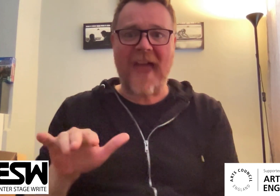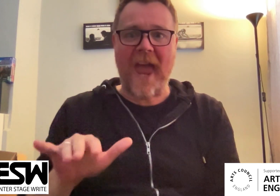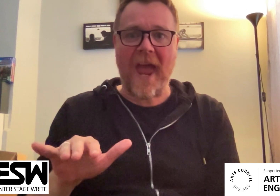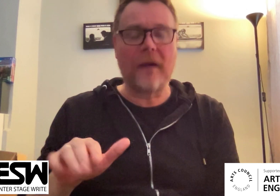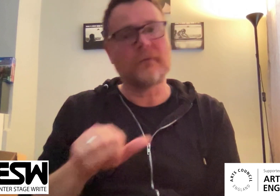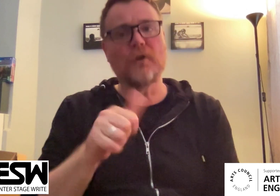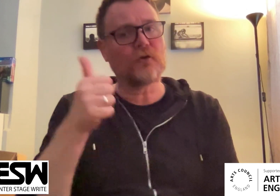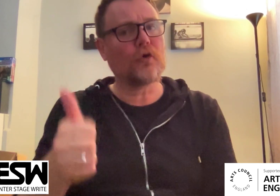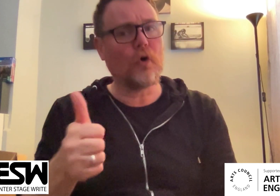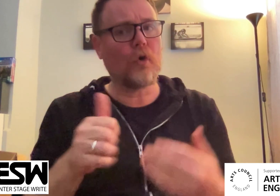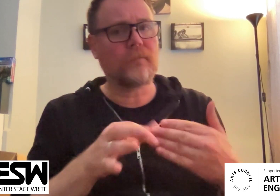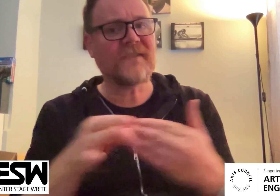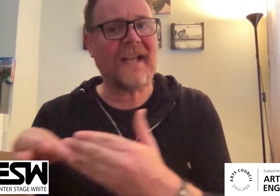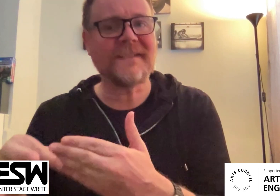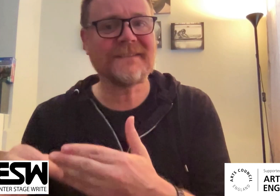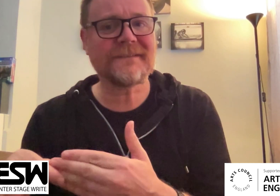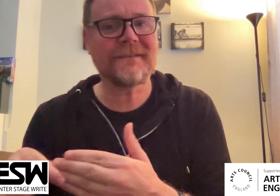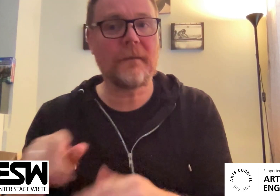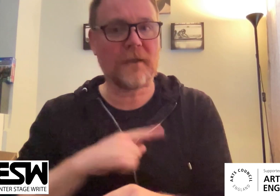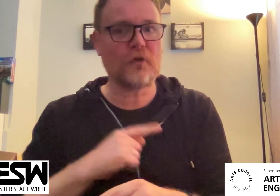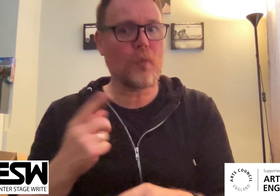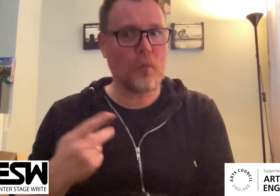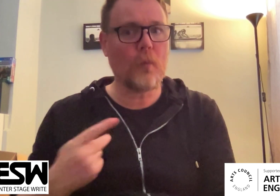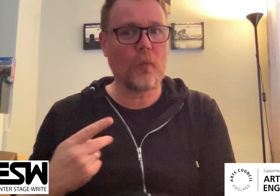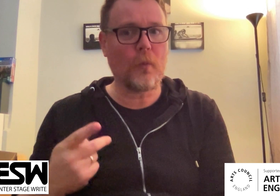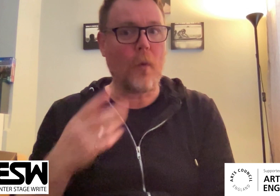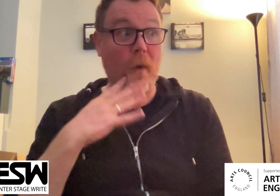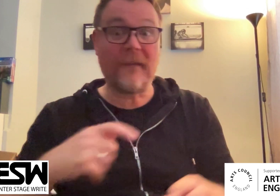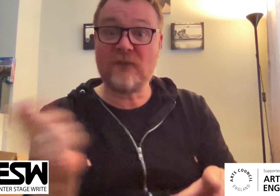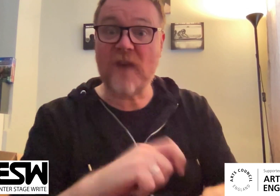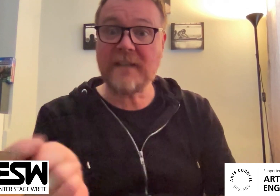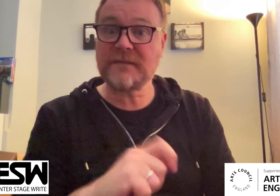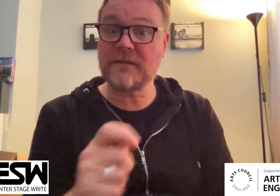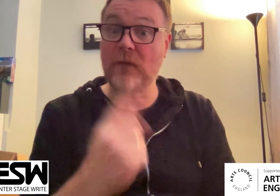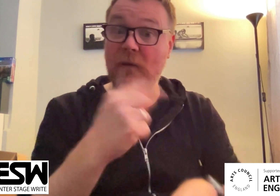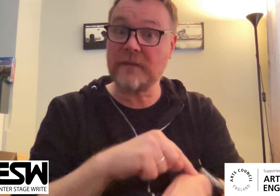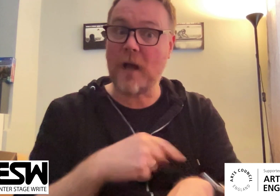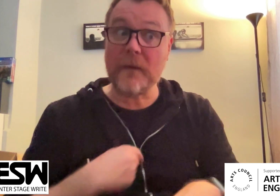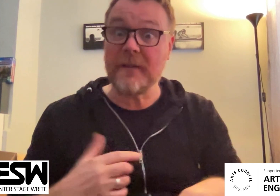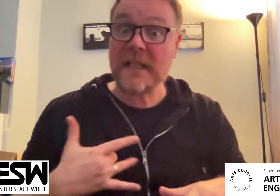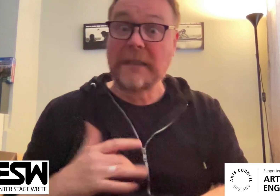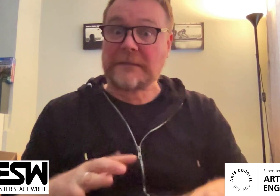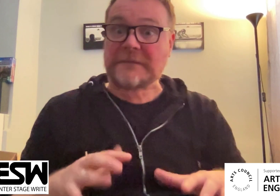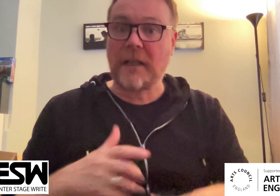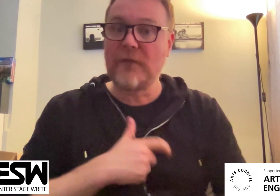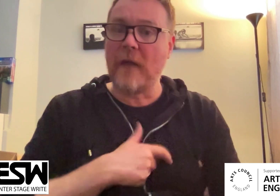think, oh gosh, he's in some danger here. And he's a good protagonist. Because when he's fighting for the first time,